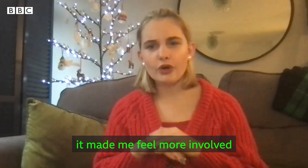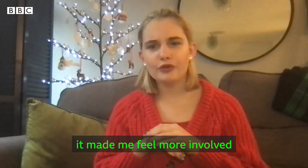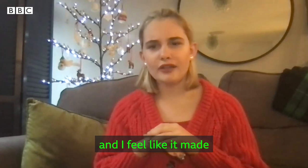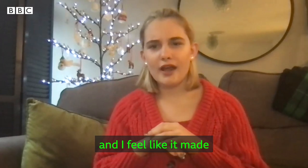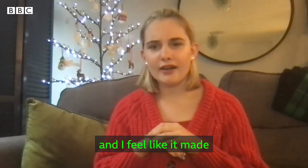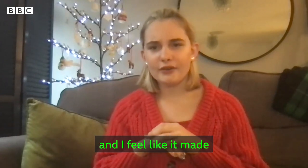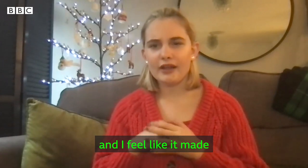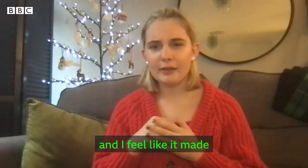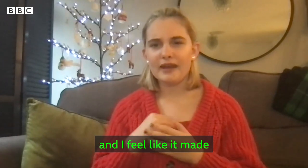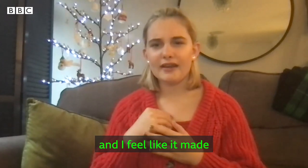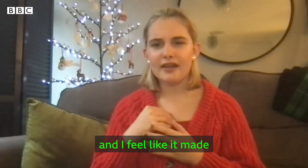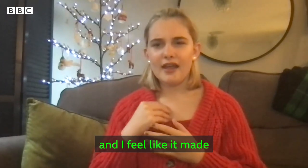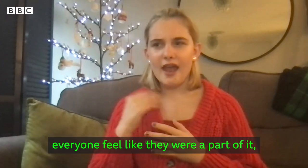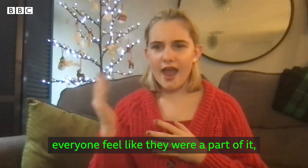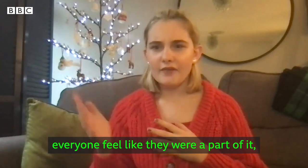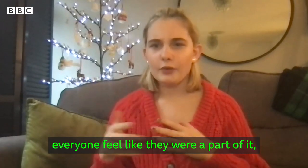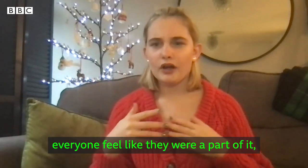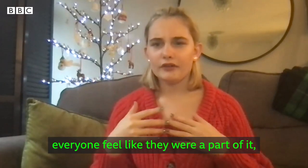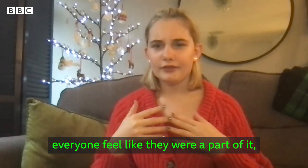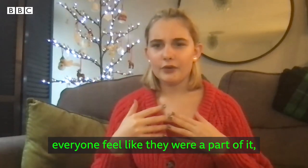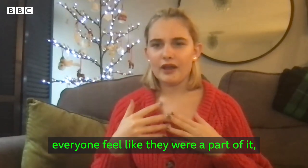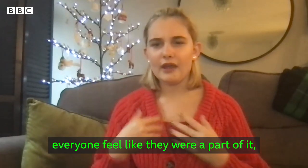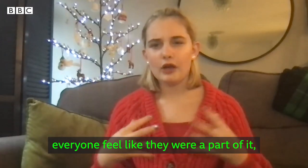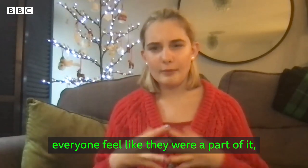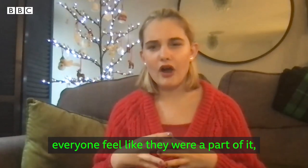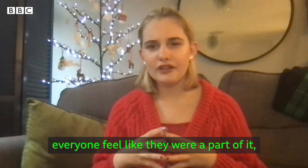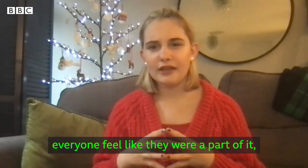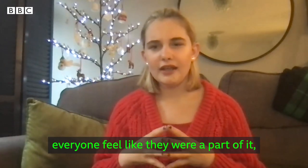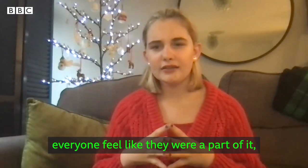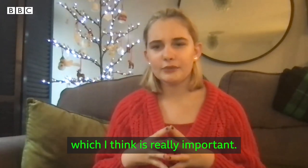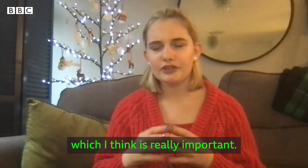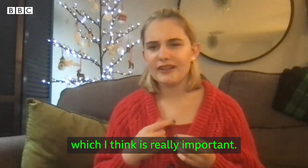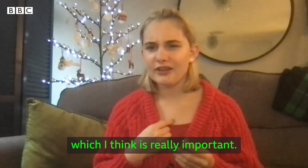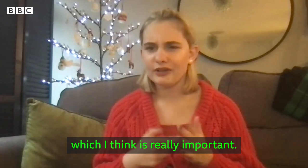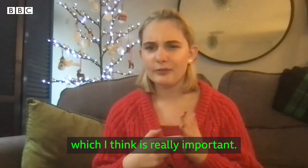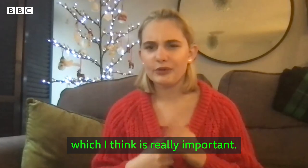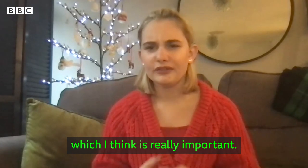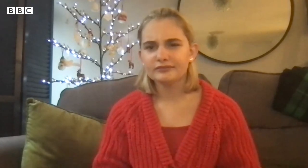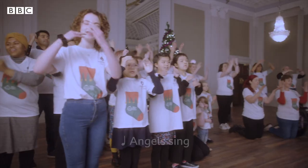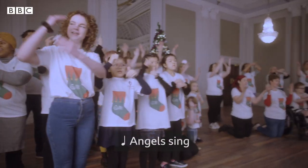involved. And I feel like it made everyone feel like they were a part of it, which I think is really important.